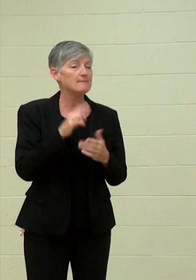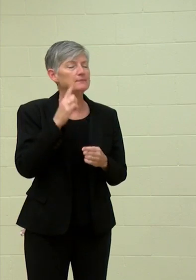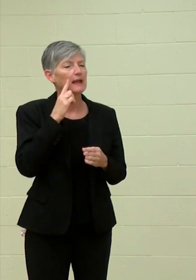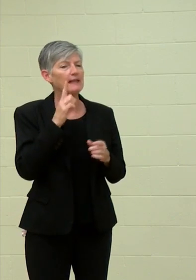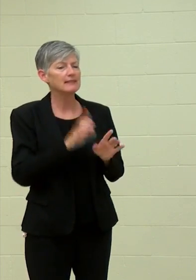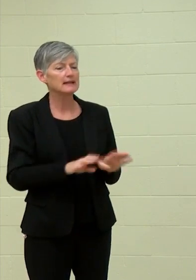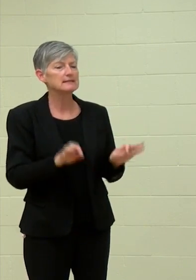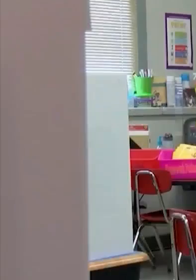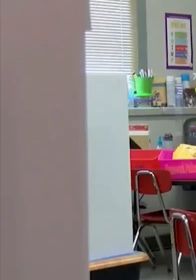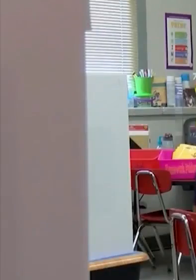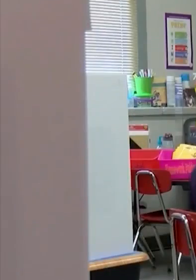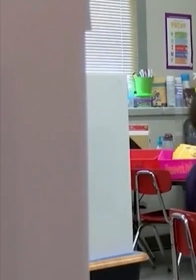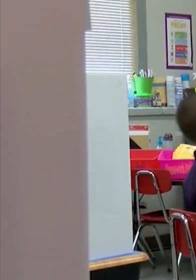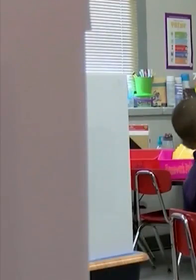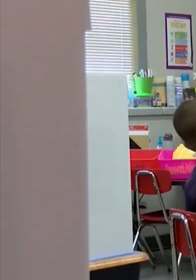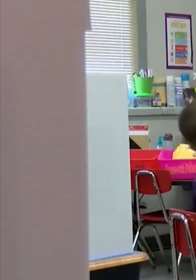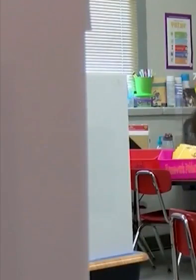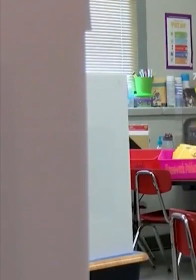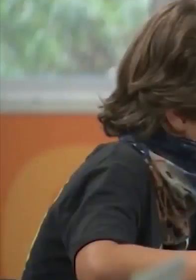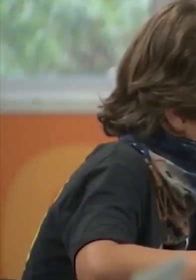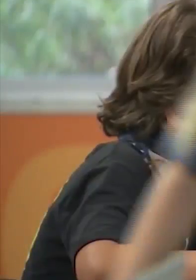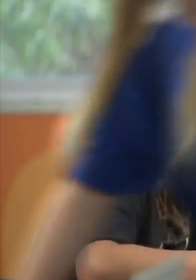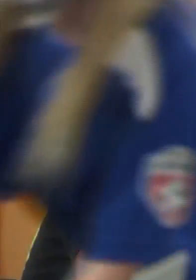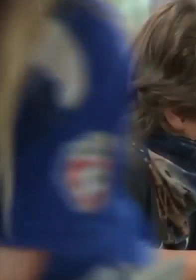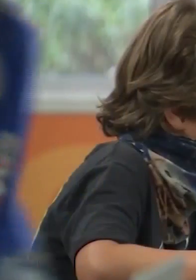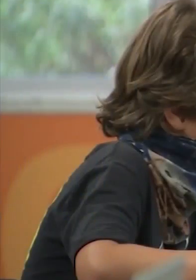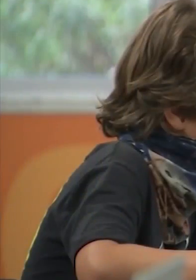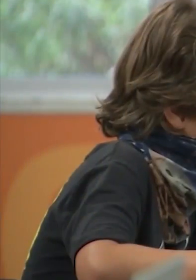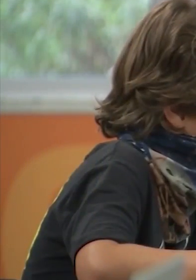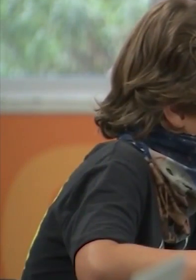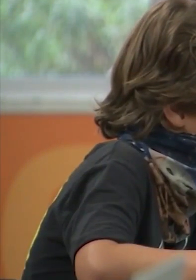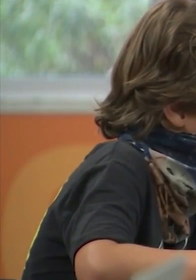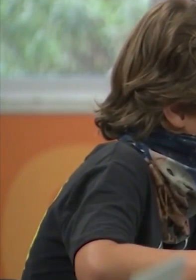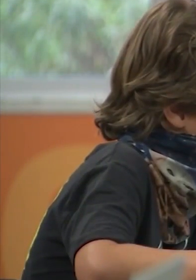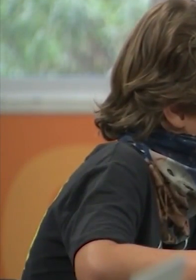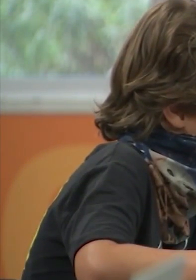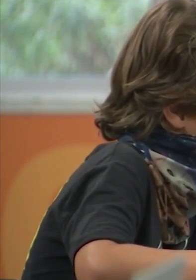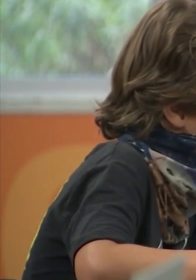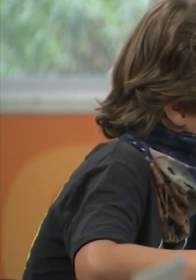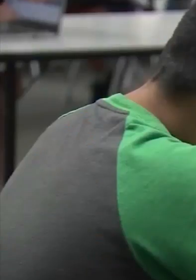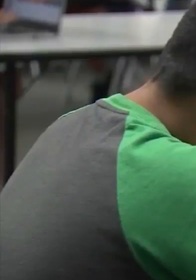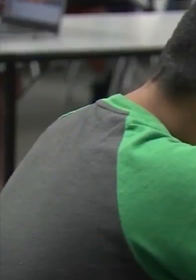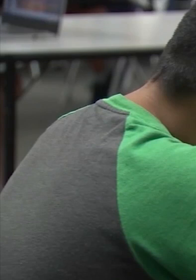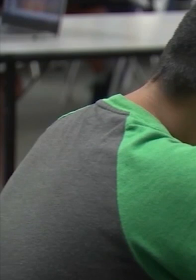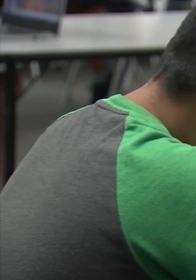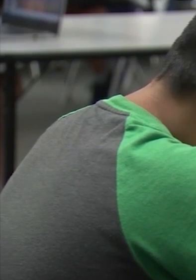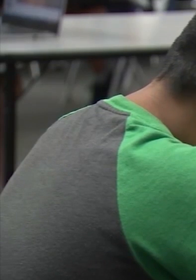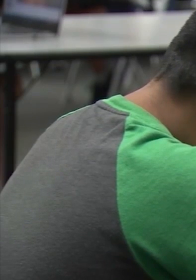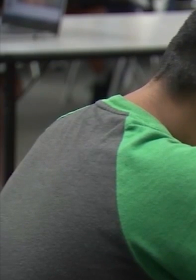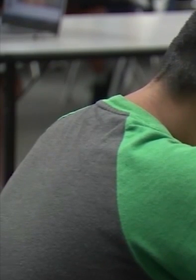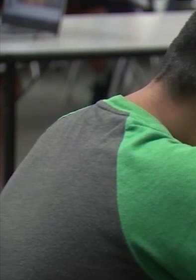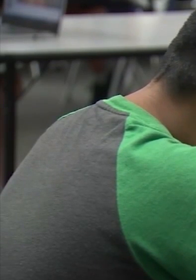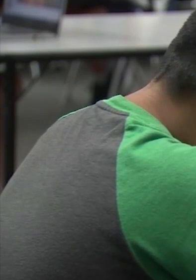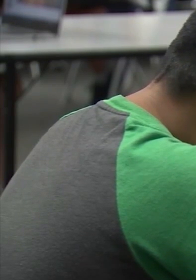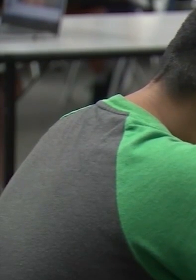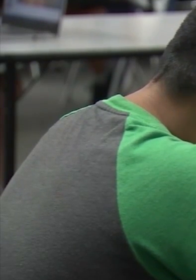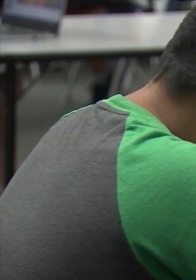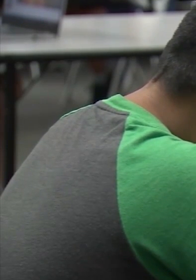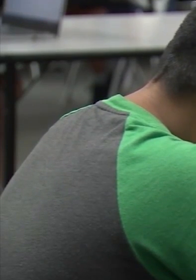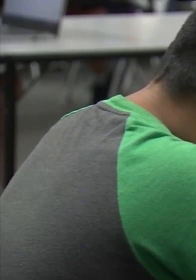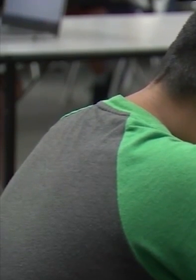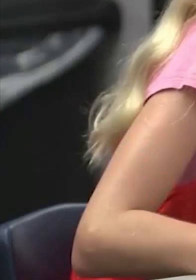health administrator Monica Hendrickson says the majority of cases are largely happening outside of the classroom setting. She's encouraging parents to get their eligible